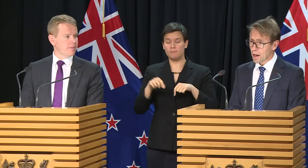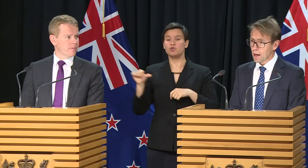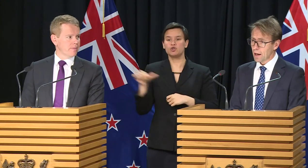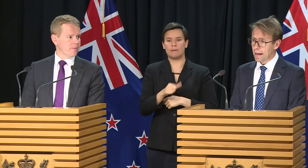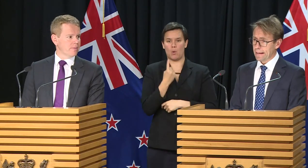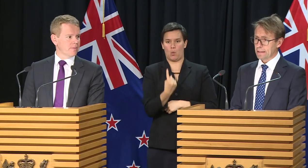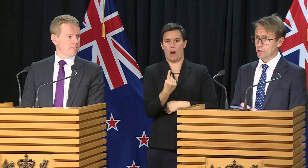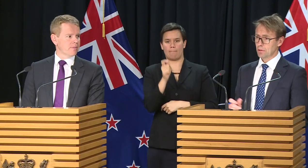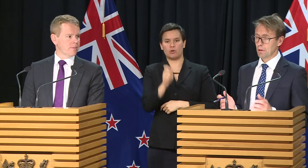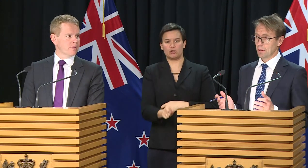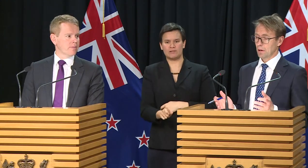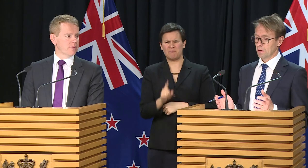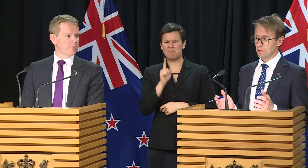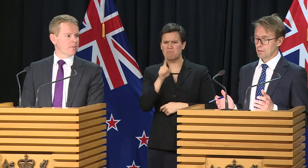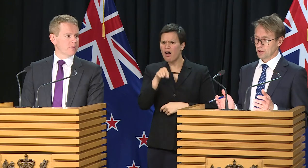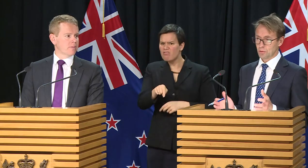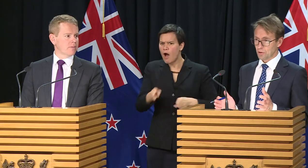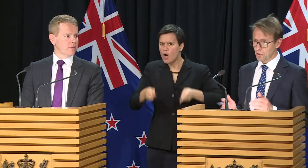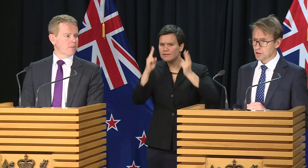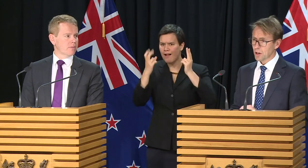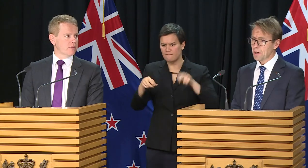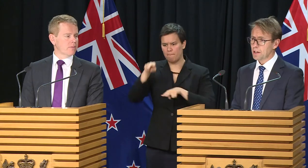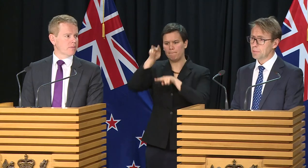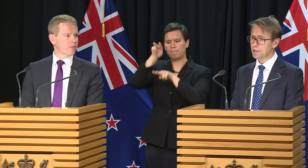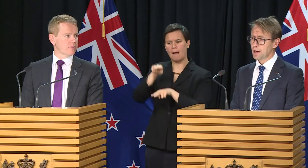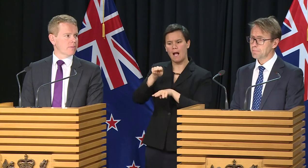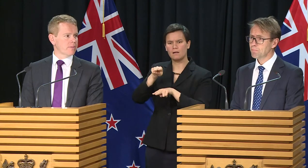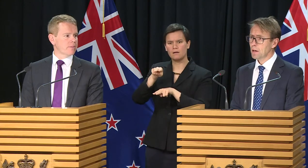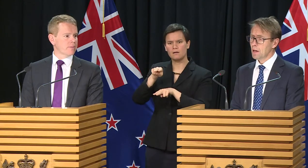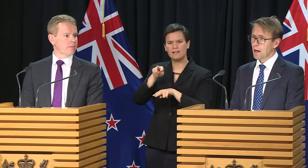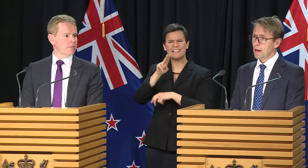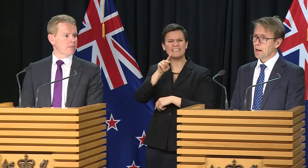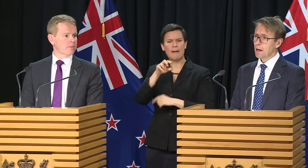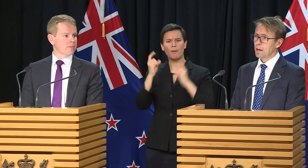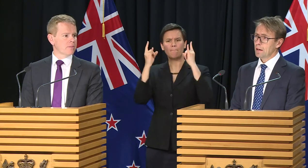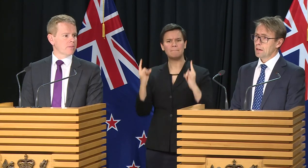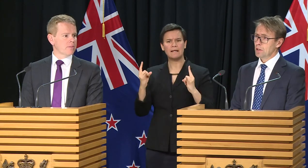agreed, and this was the first time that had been done.